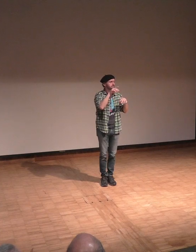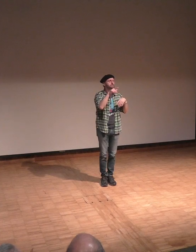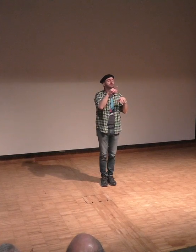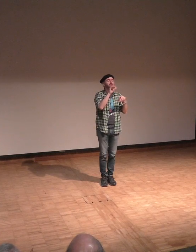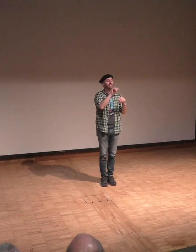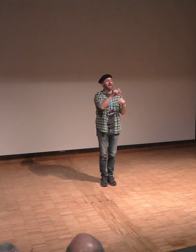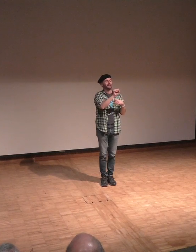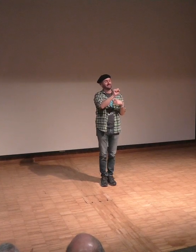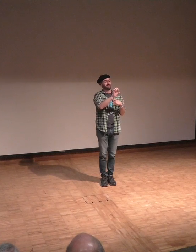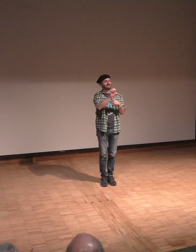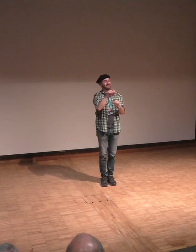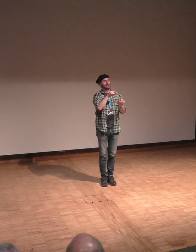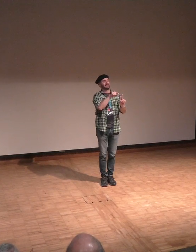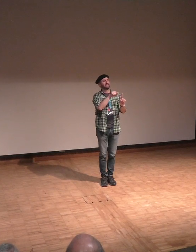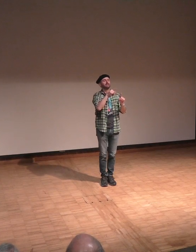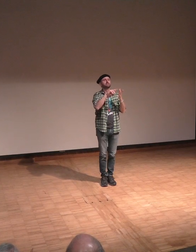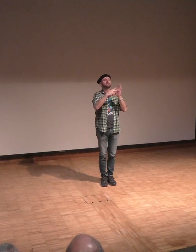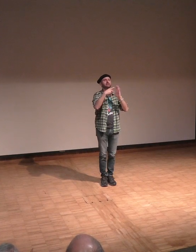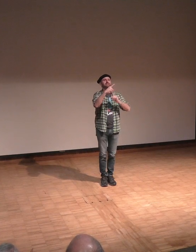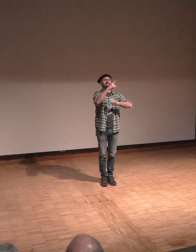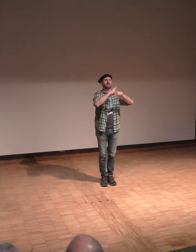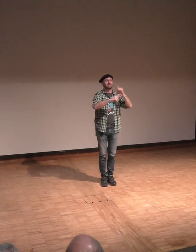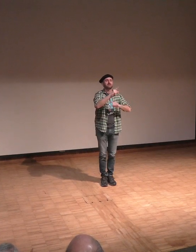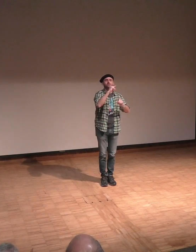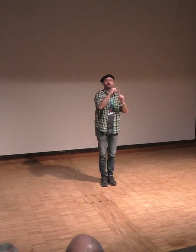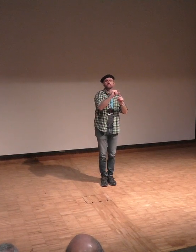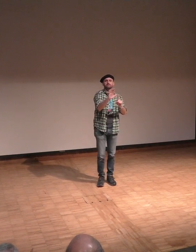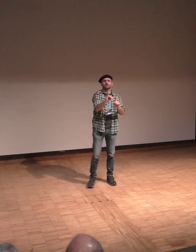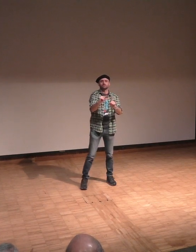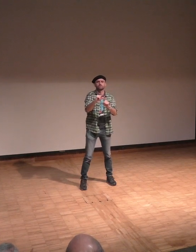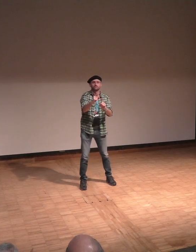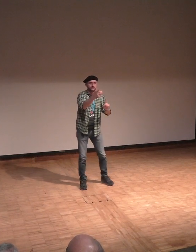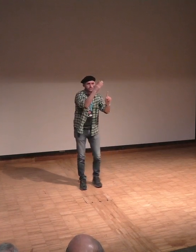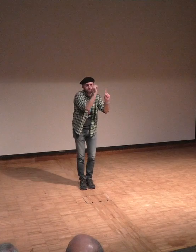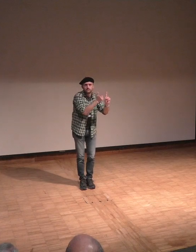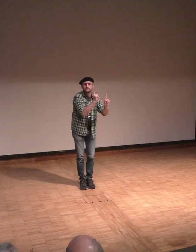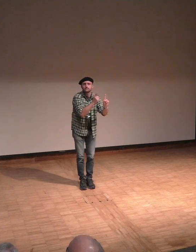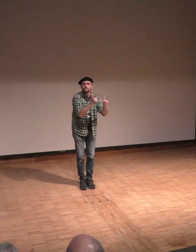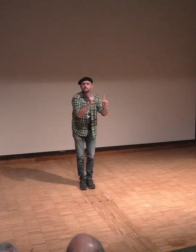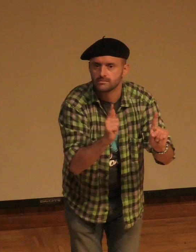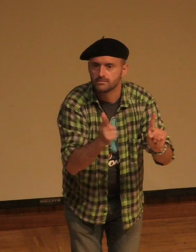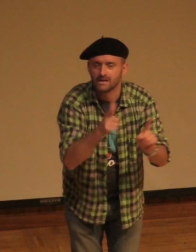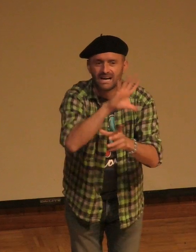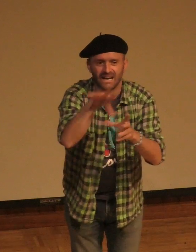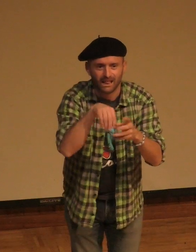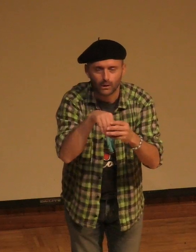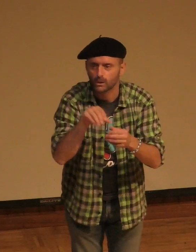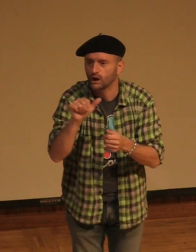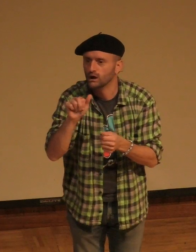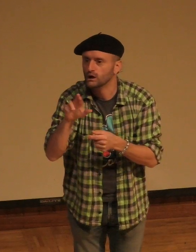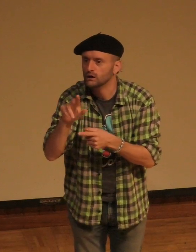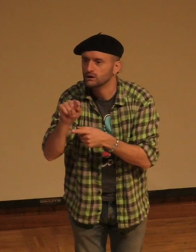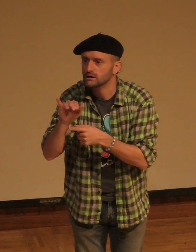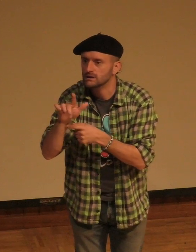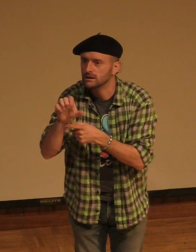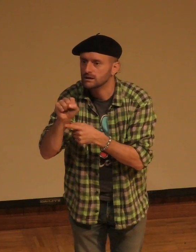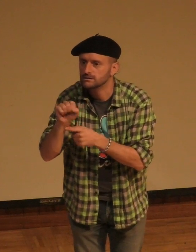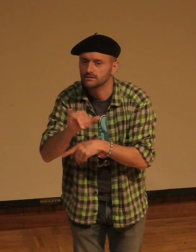Signing exact English, the abbreviation is SEE. It's signed, every word has a sign. And that includes